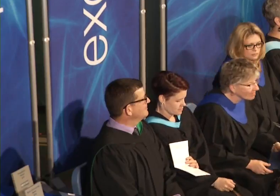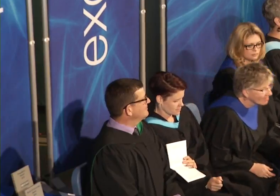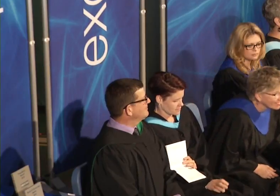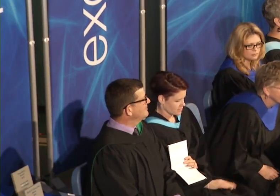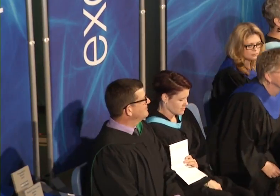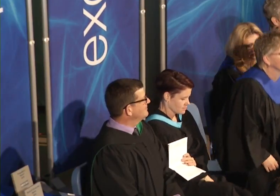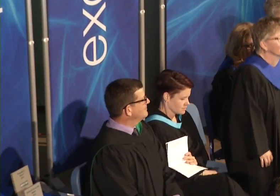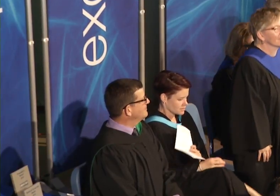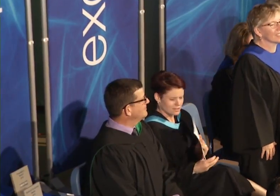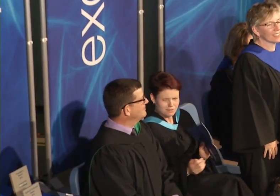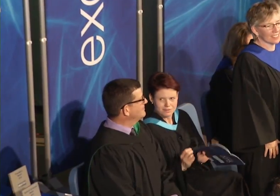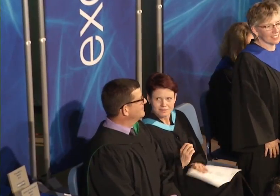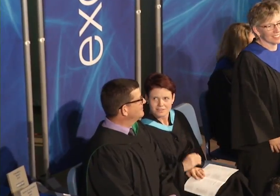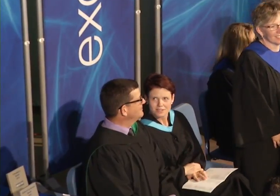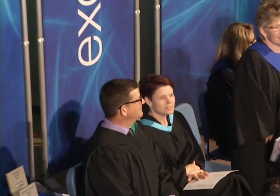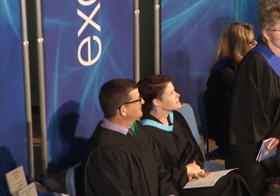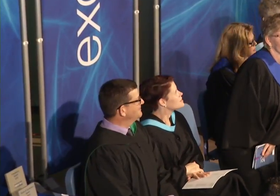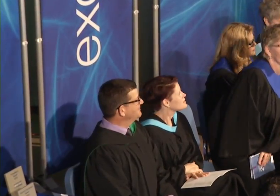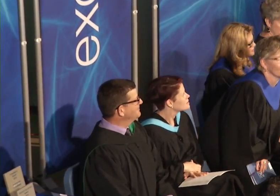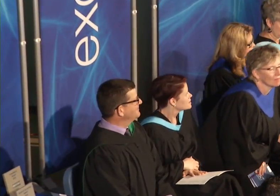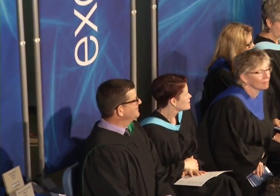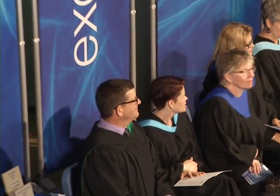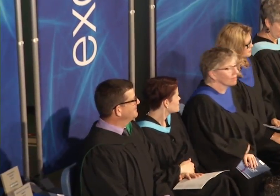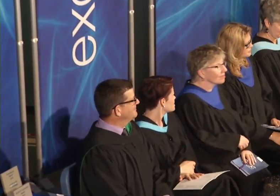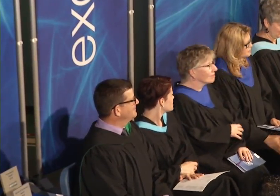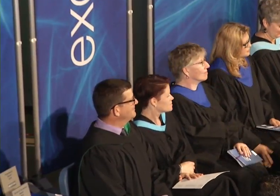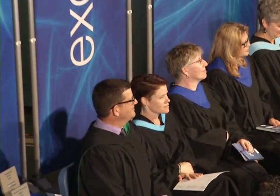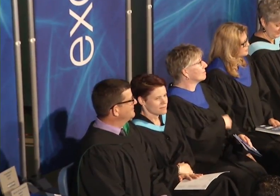Octavia McNellan, Campus Registrar.